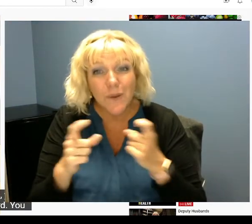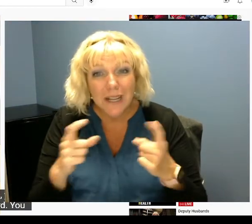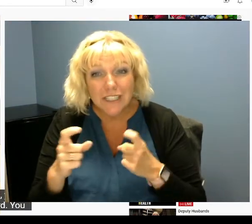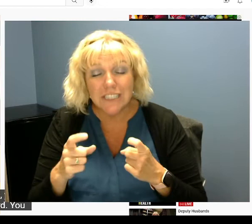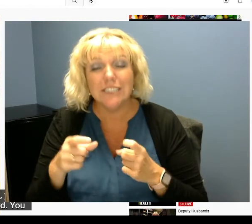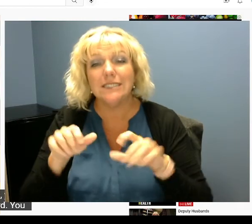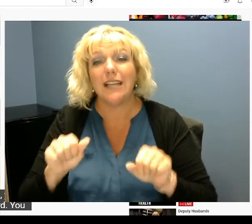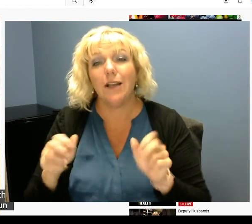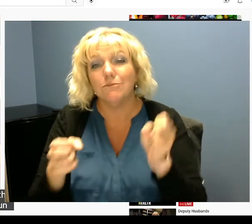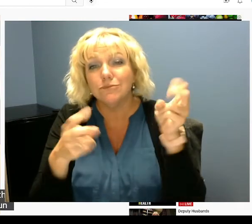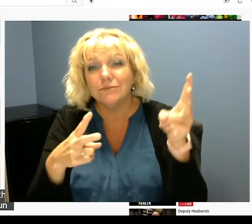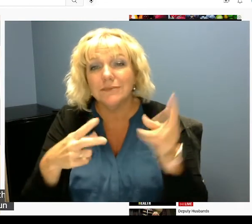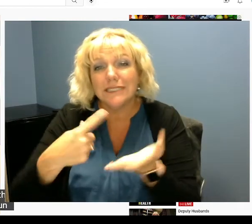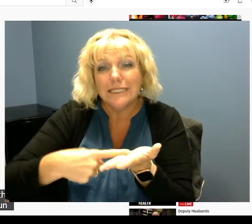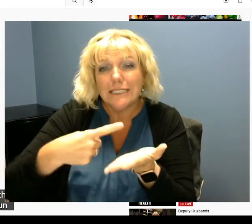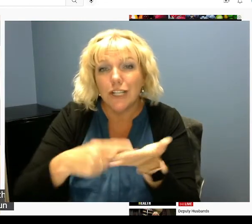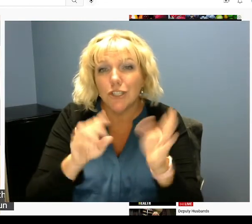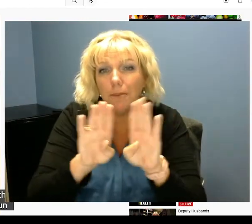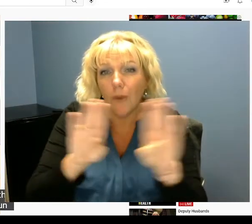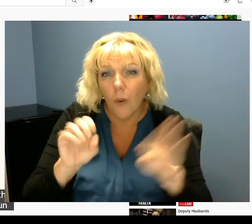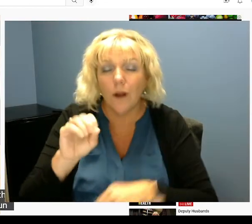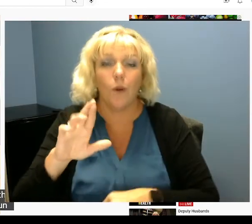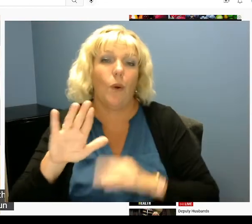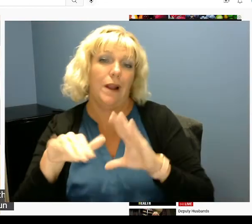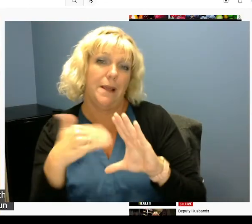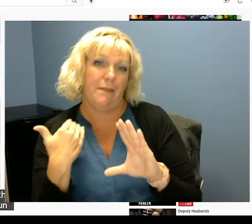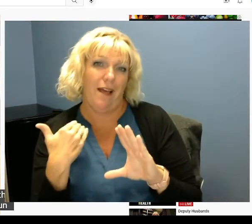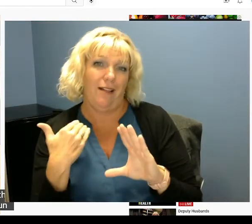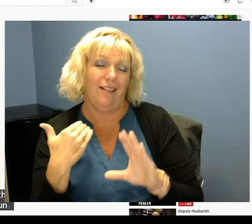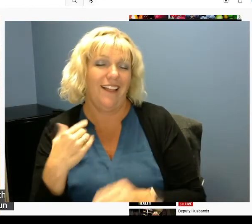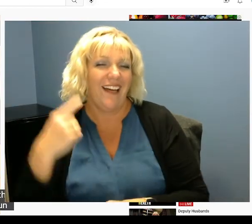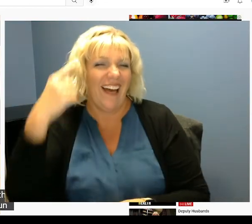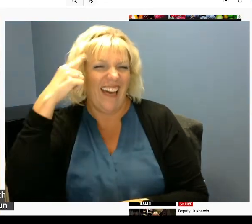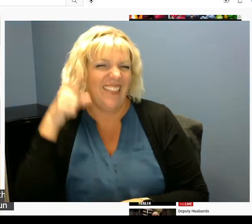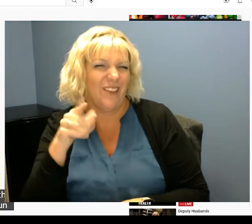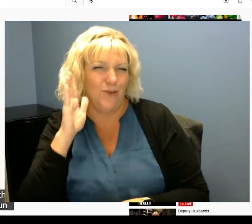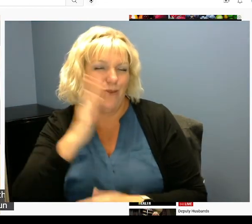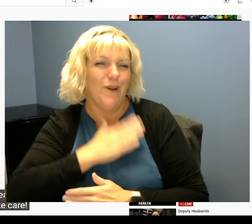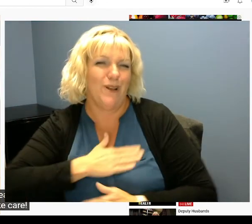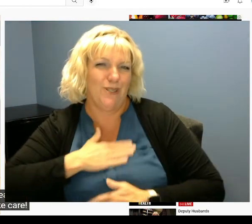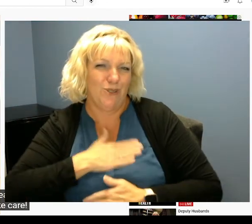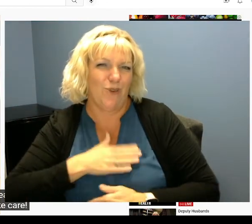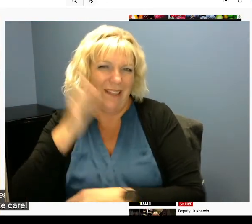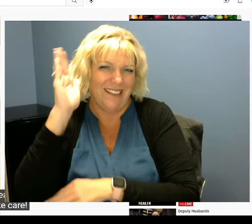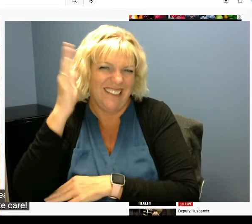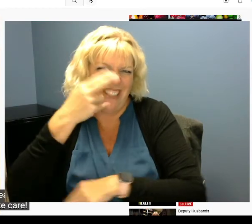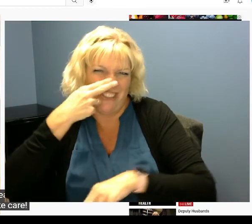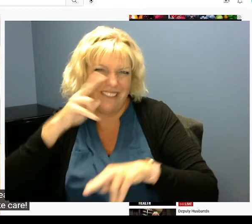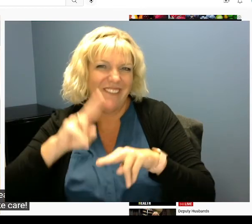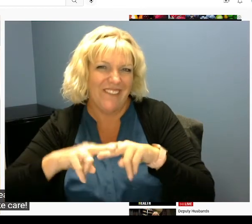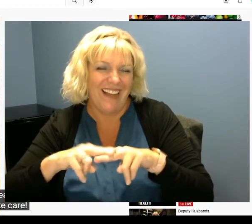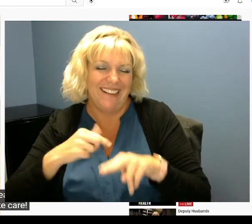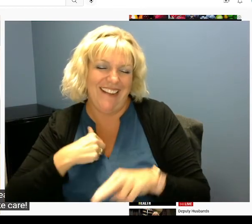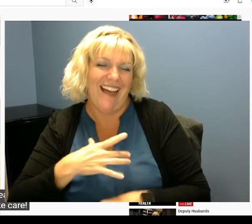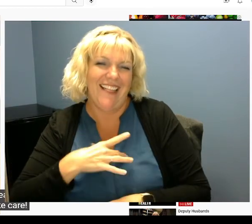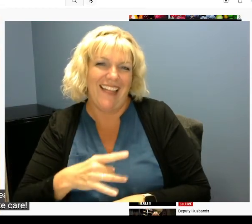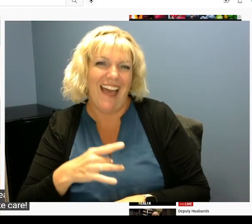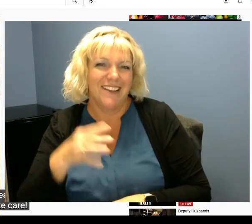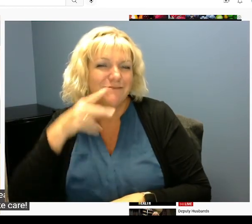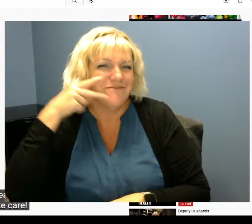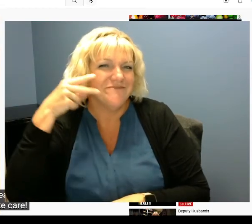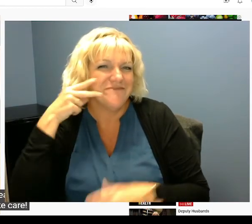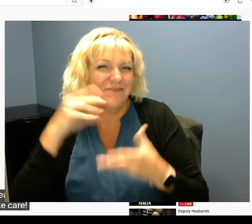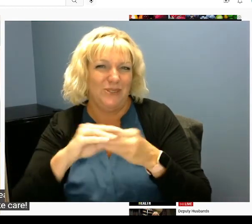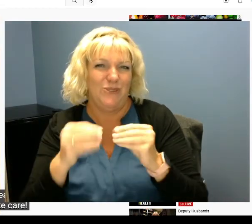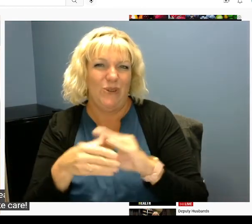those in the discussion board. You can send an email. I think you'll enjoy this one. It's a fun one. I like starting off with those creation stories, so I hope you